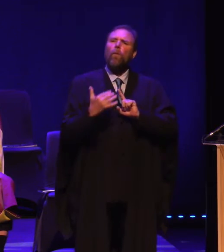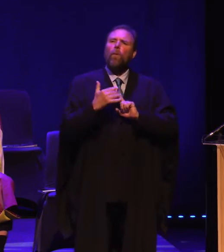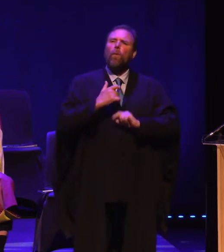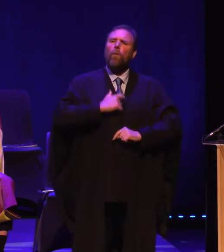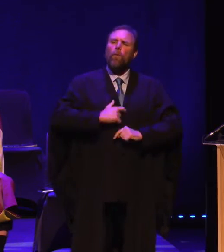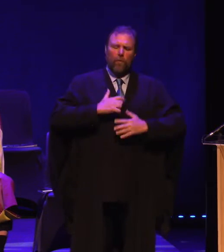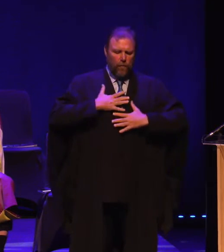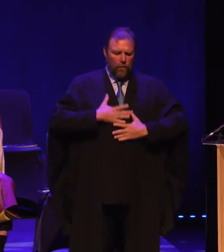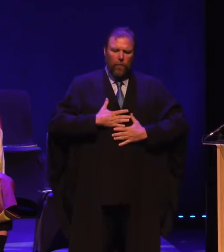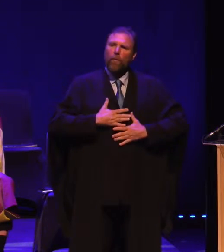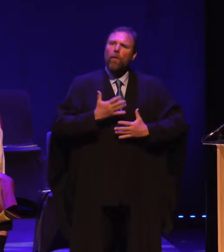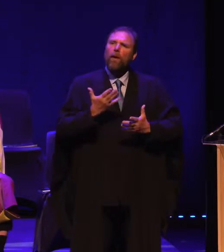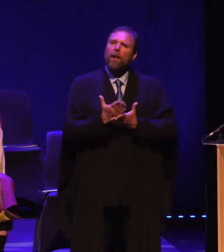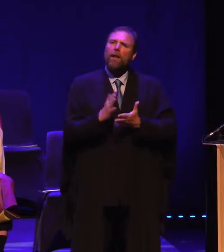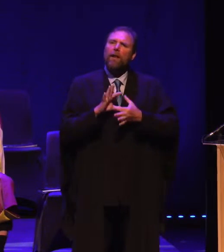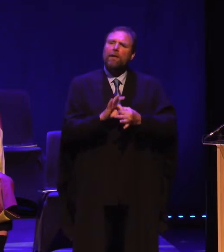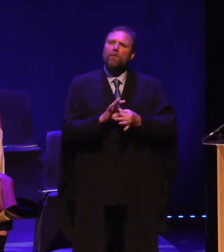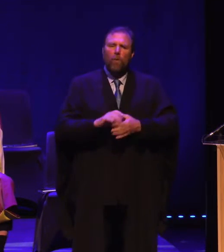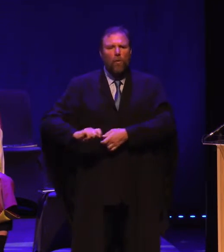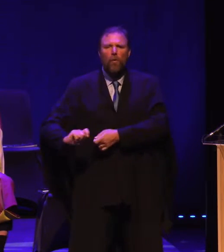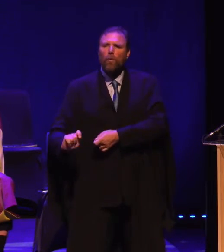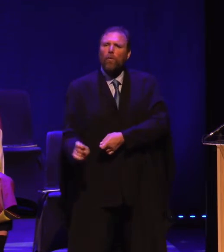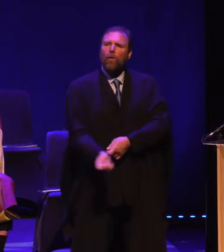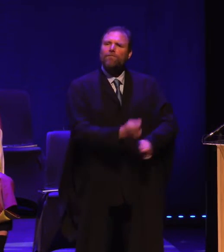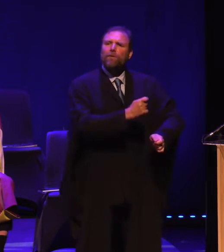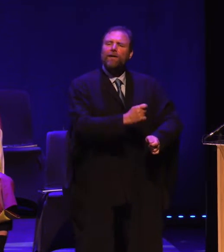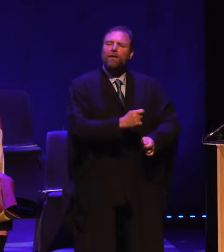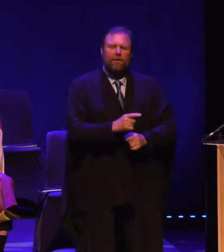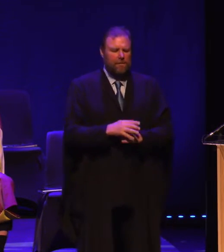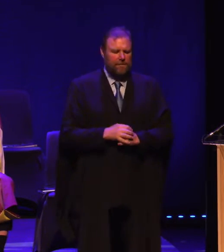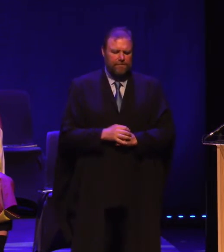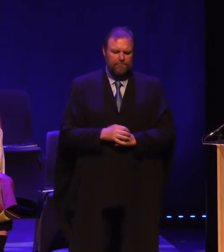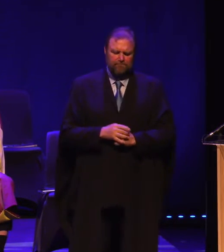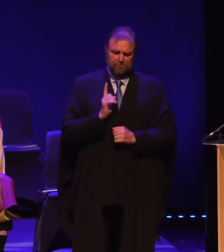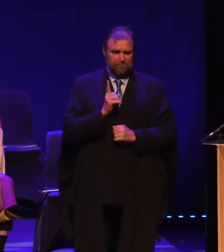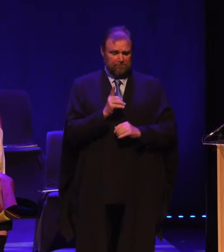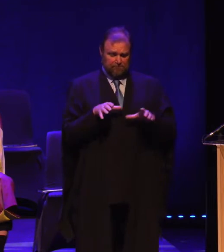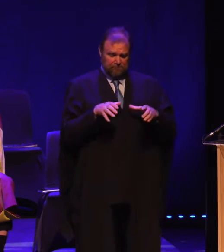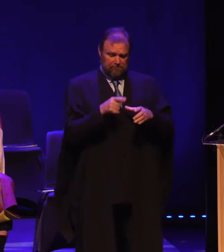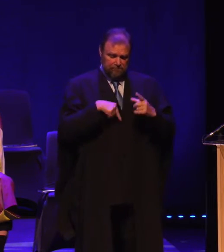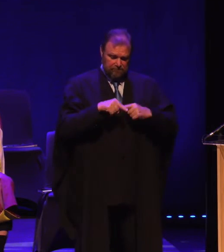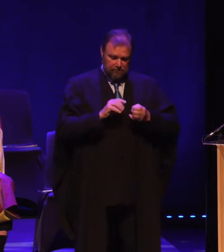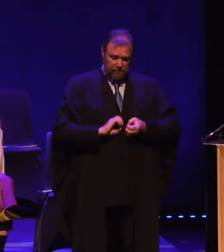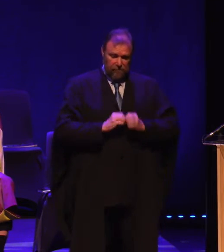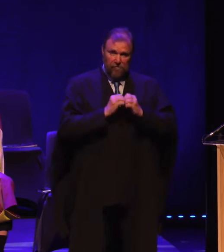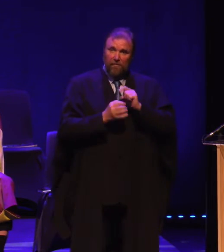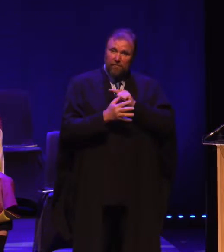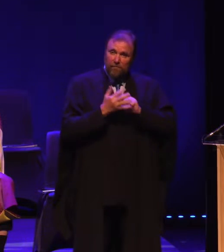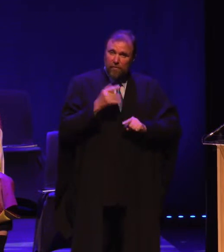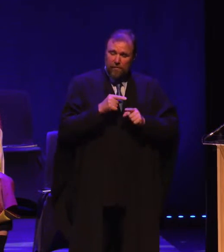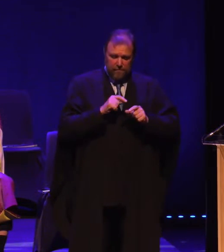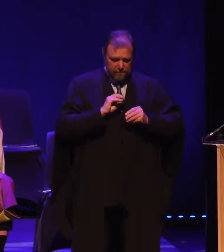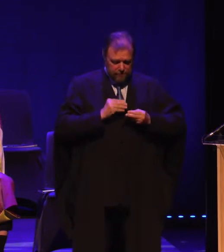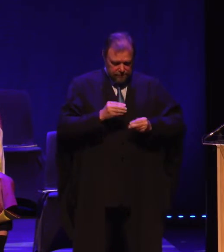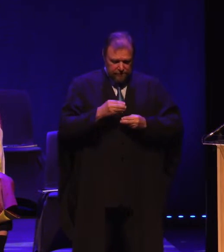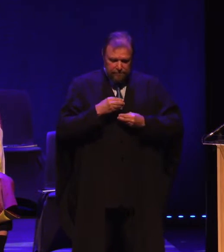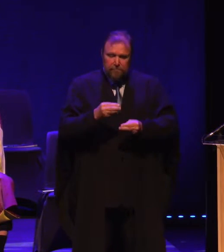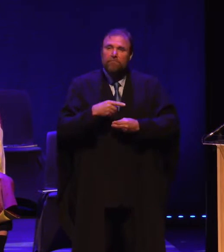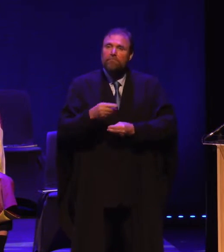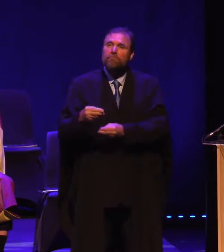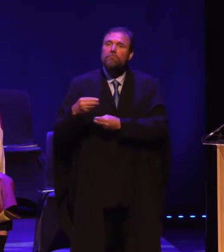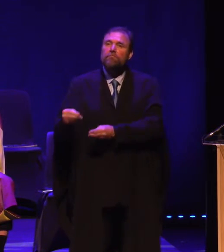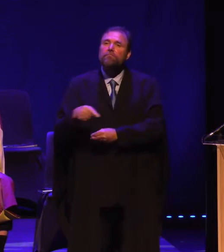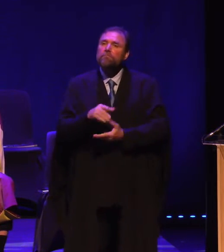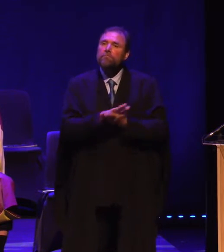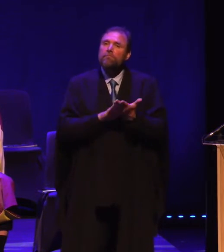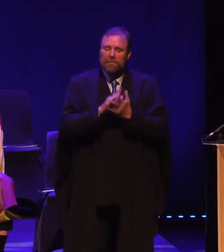golf swing performance in young golfers. The body of work, which has produced 5 peer-reviewed manuscripts, involved a critical review of the youth